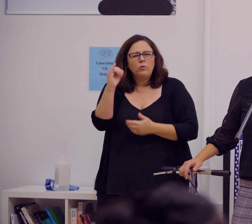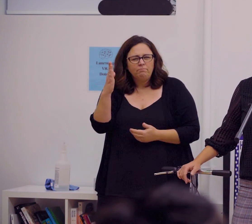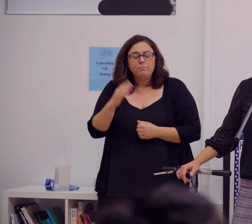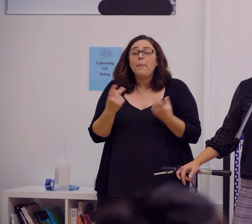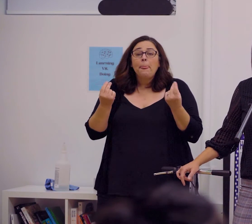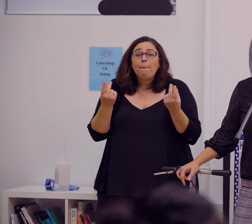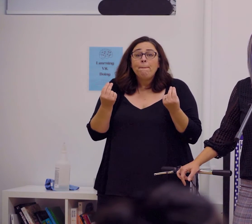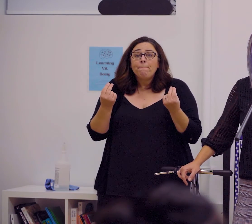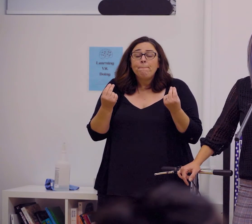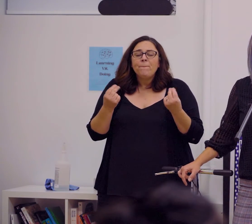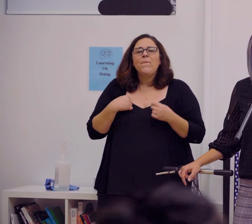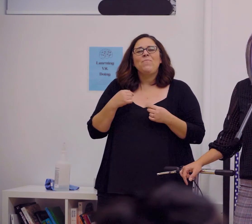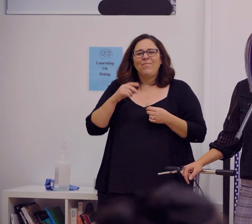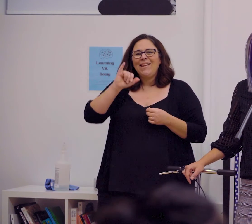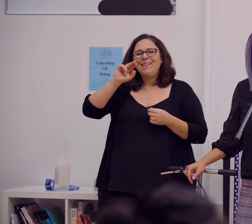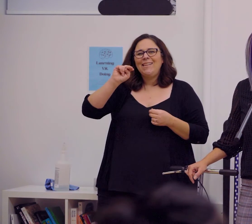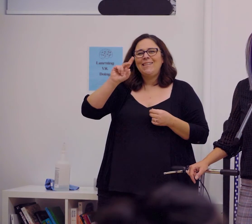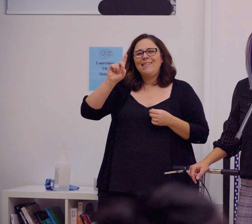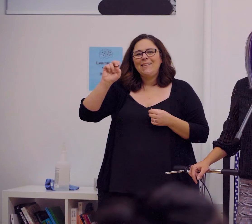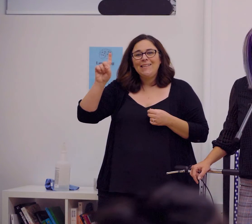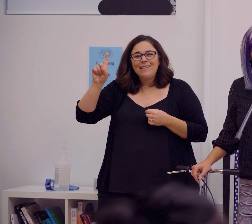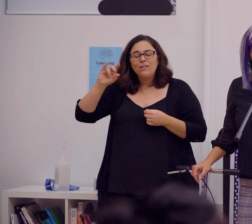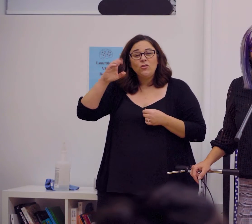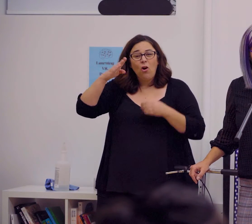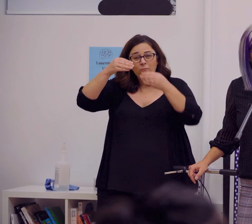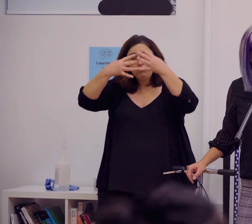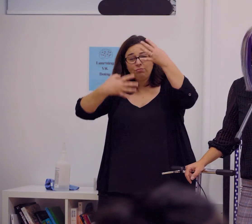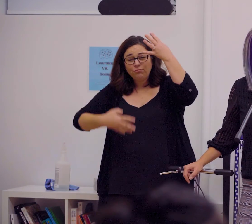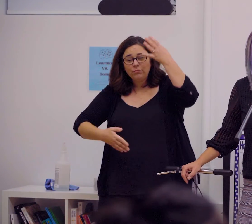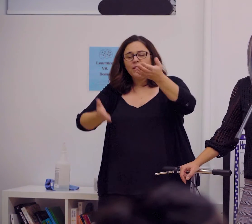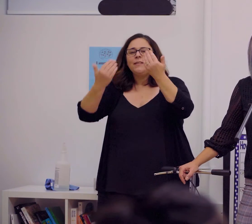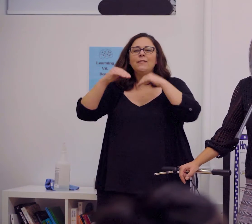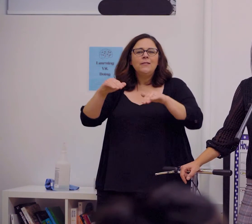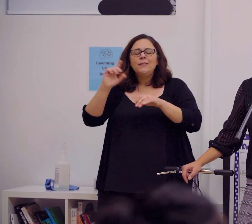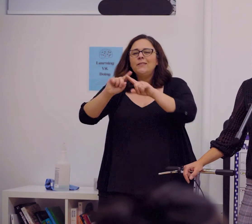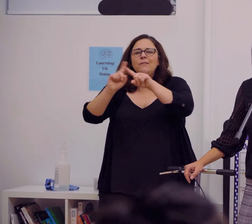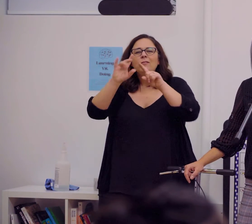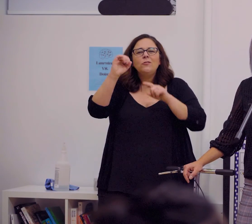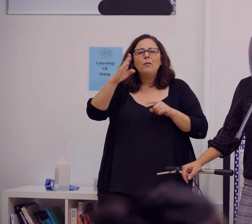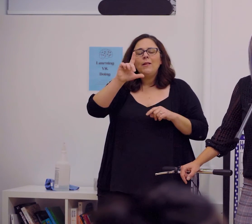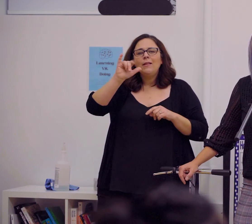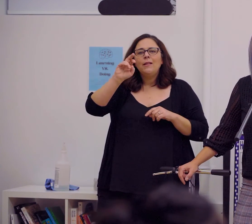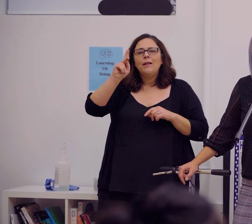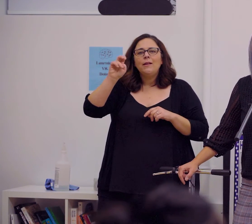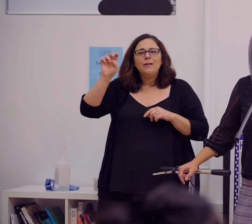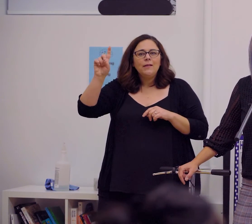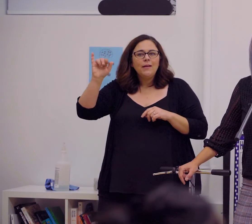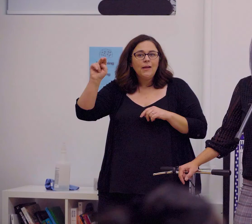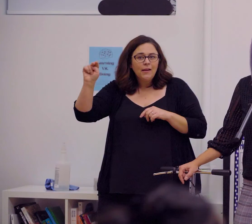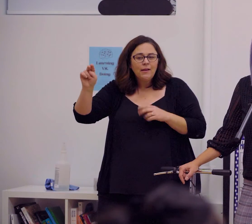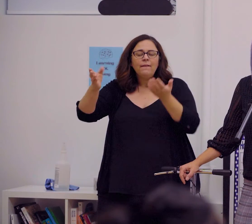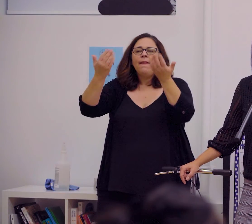So I hung out on the Indeed job board for a while. I scoped out positions and opportunities on LinkedIn. I scrolled